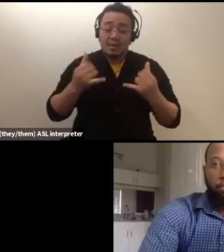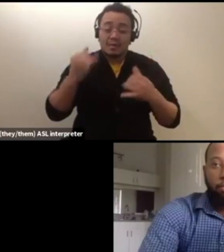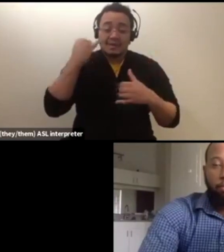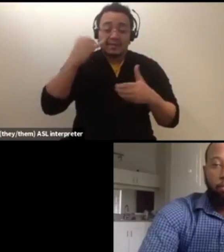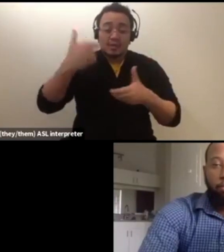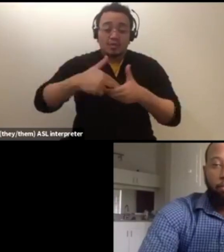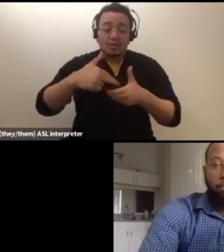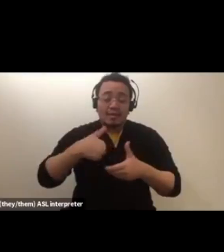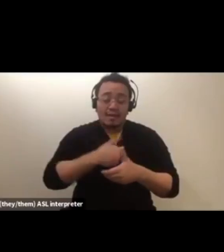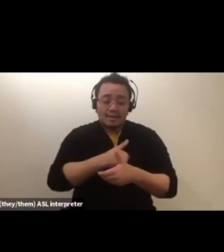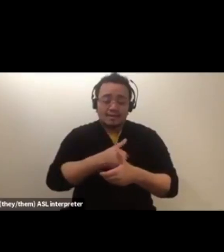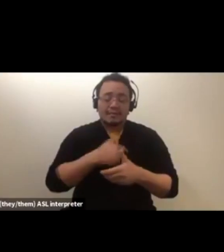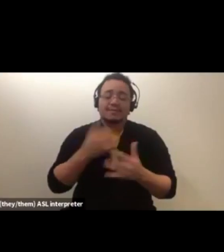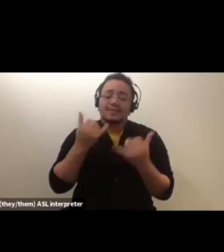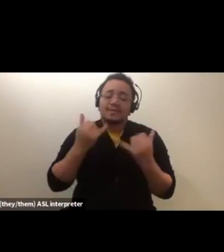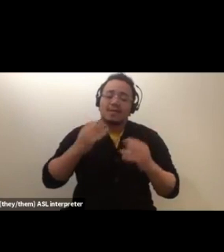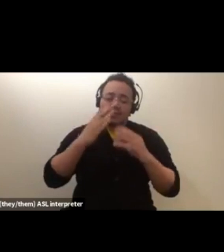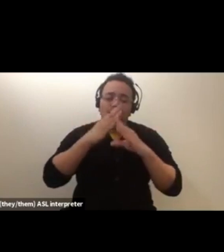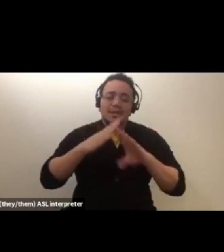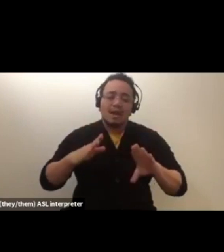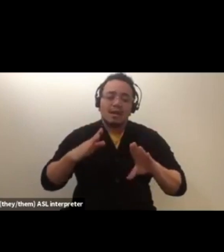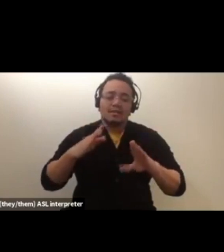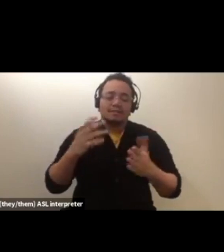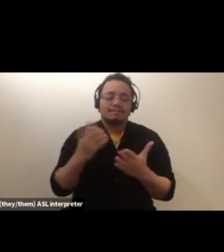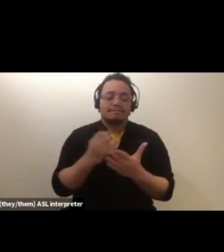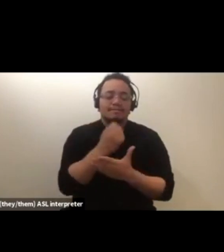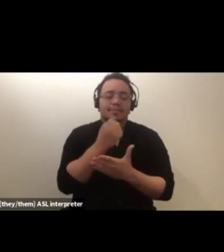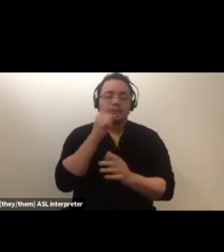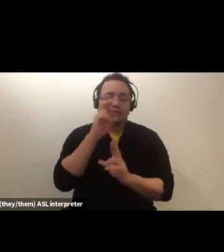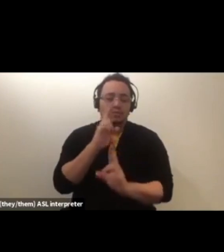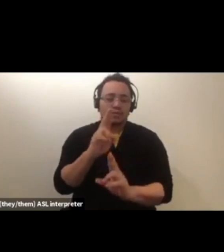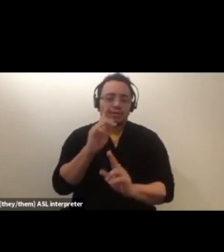those people we've lost this year.